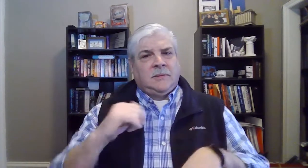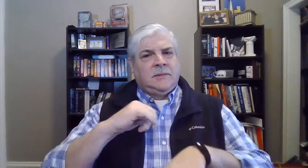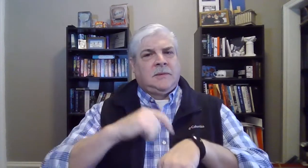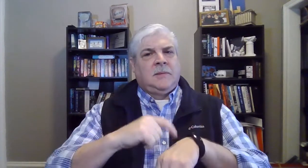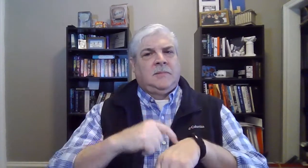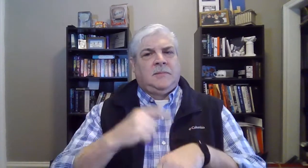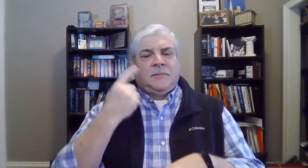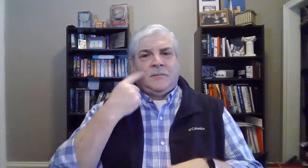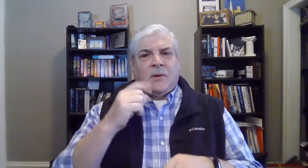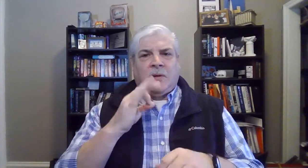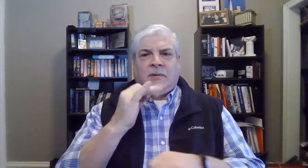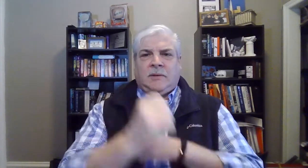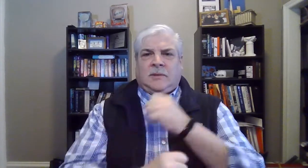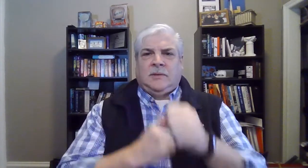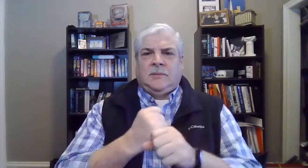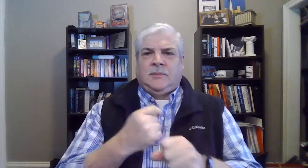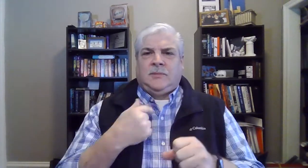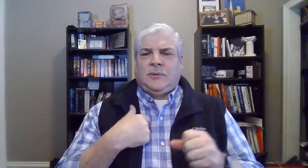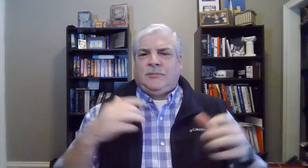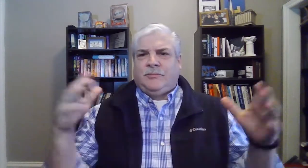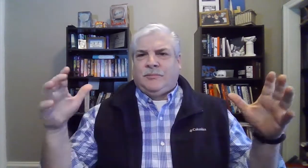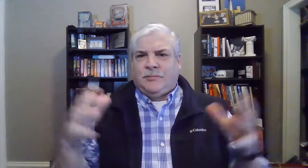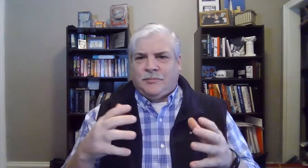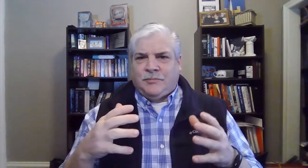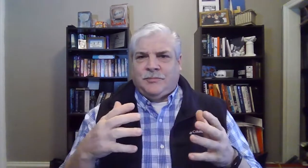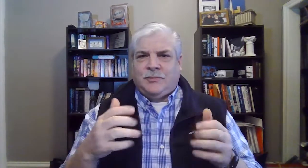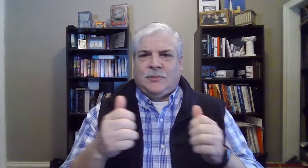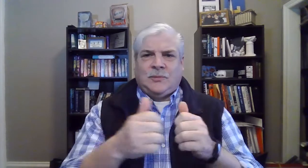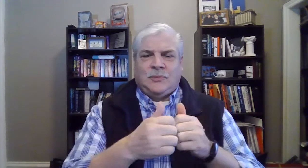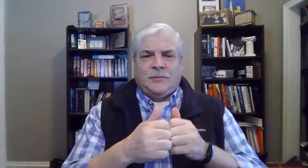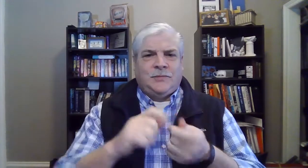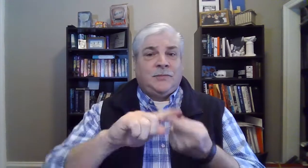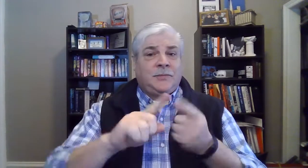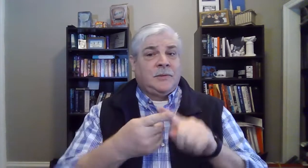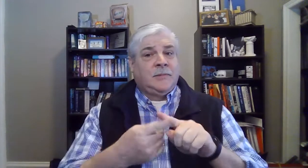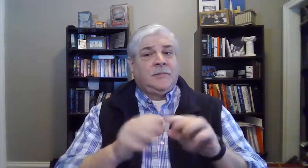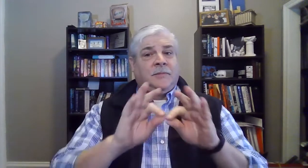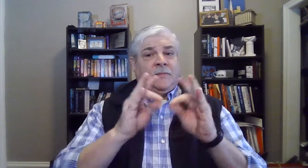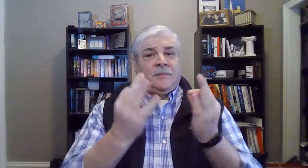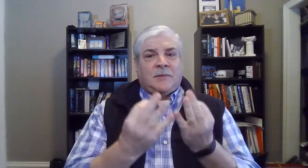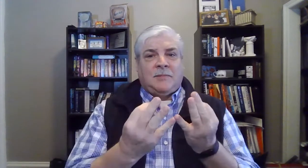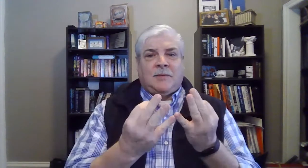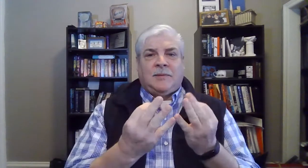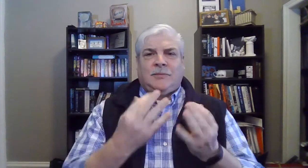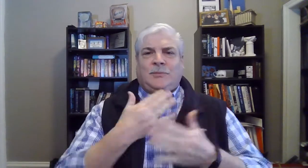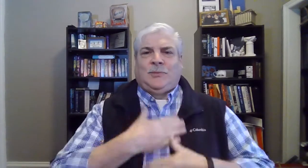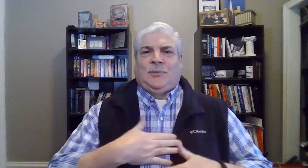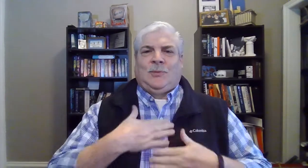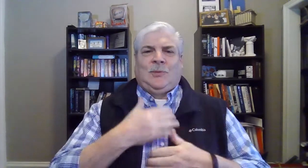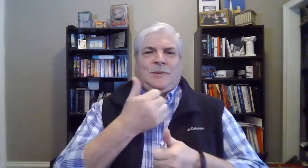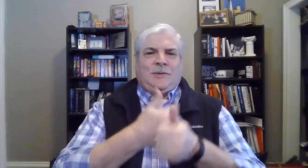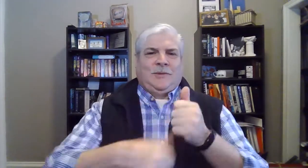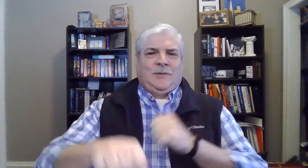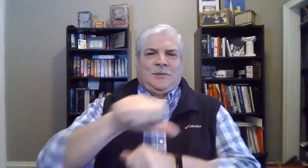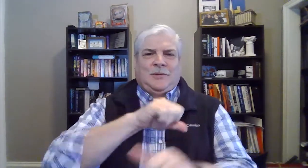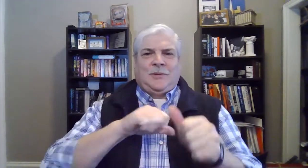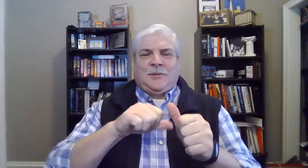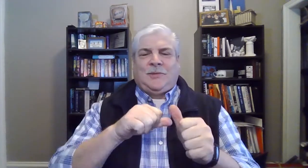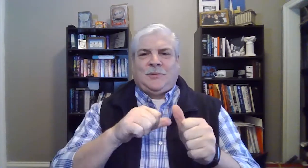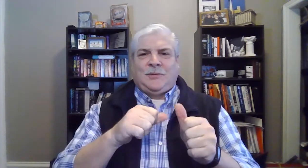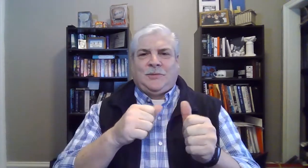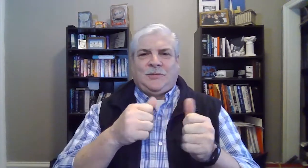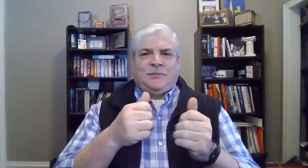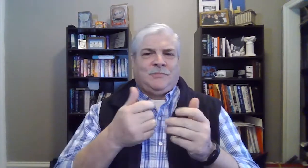This time of the year, we gather together as friends and family to enjoy each other's